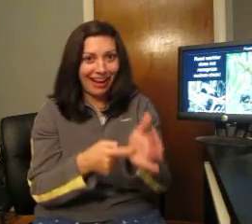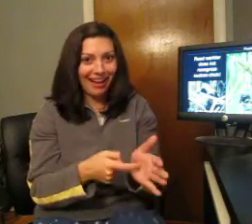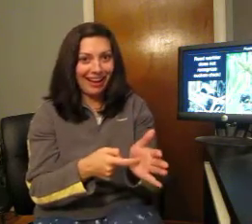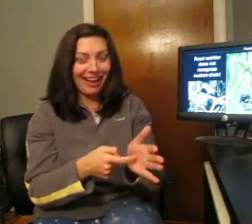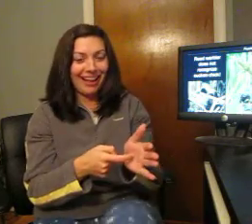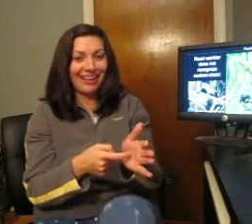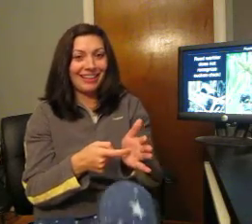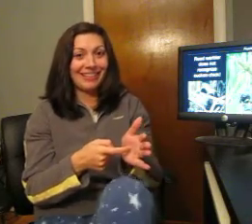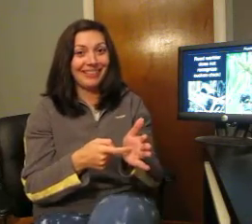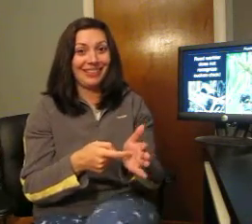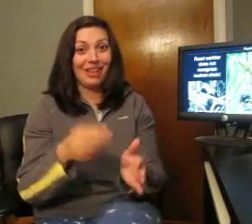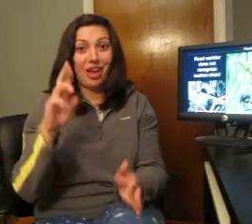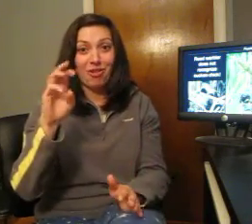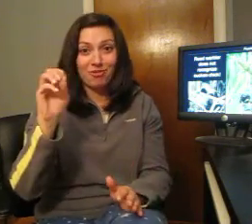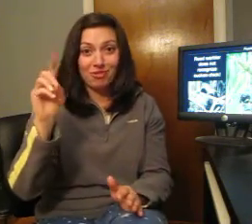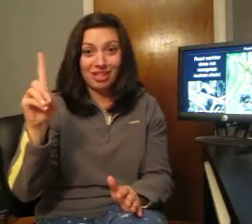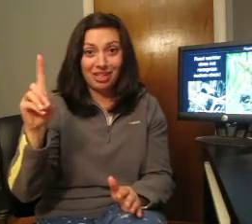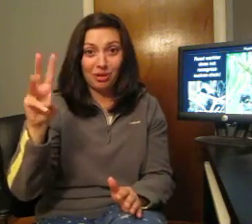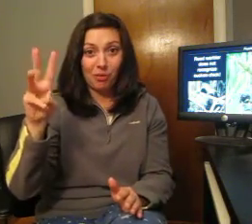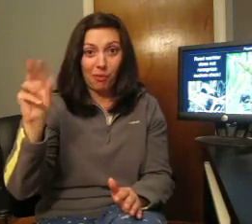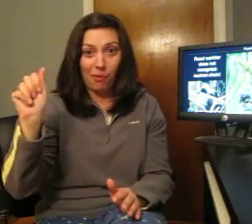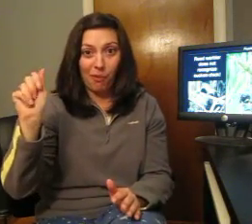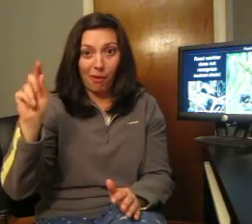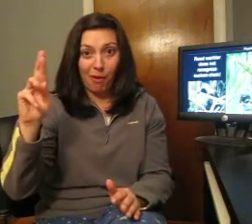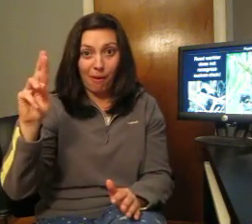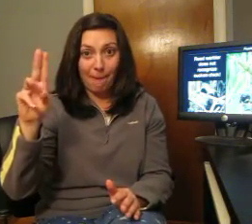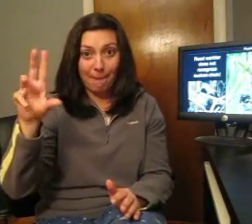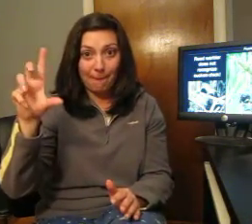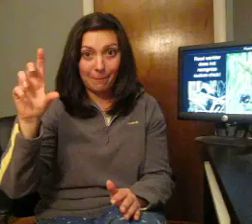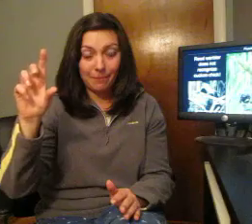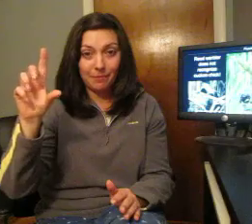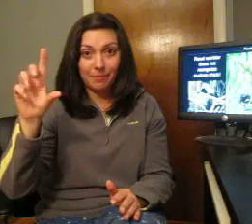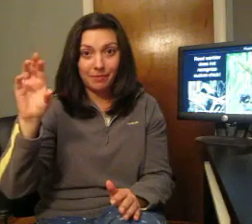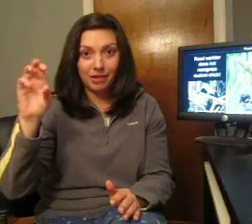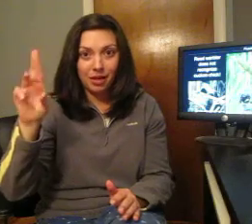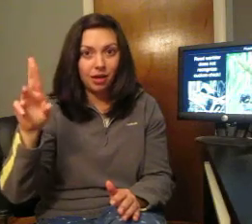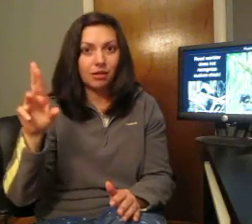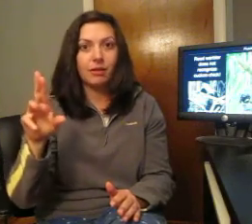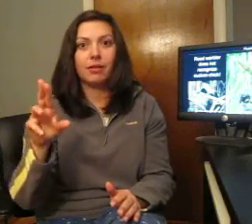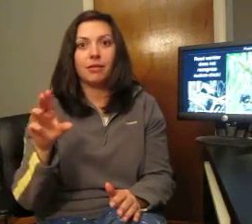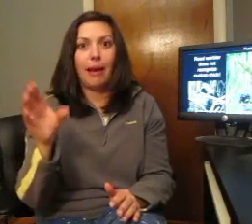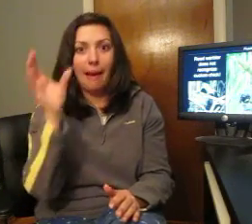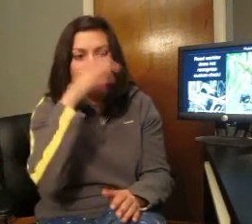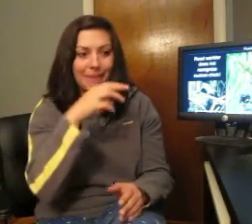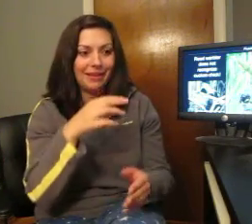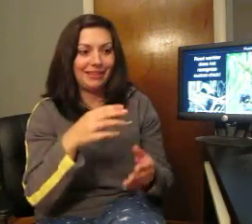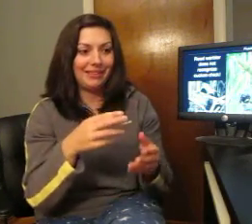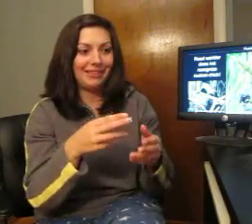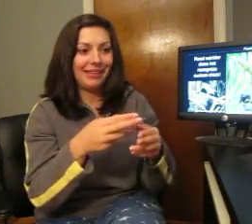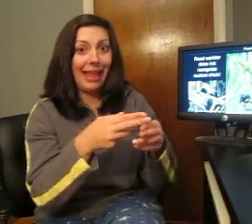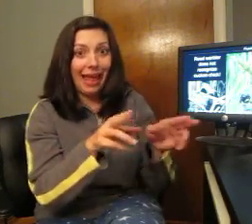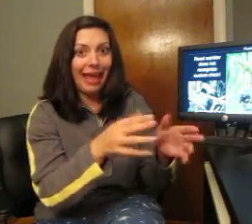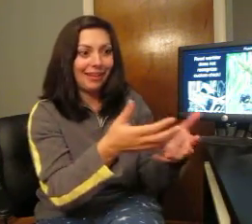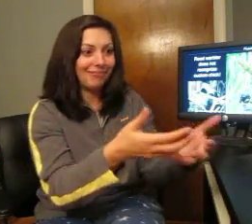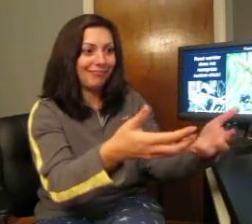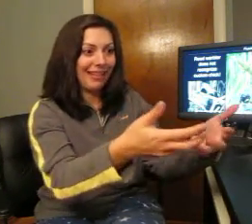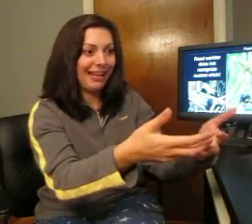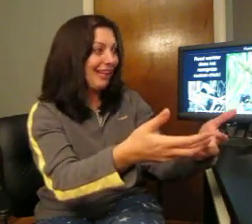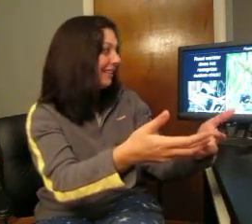miss it. But now, this is what it's supposed to be like. This is what it's actually like. Detect any difference?